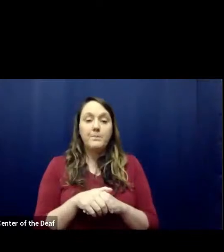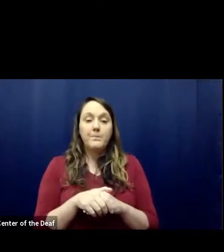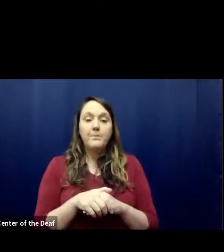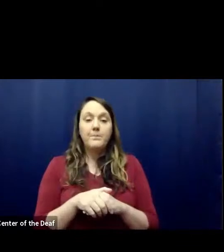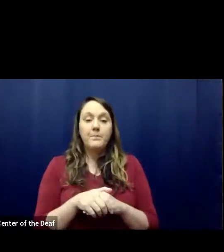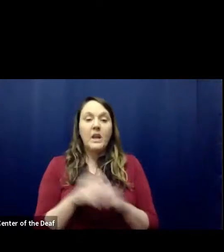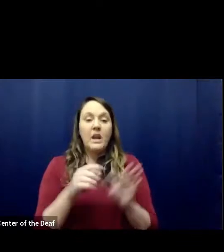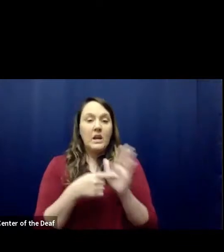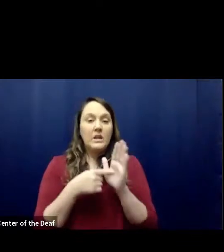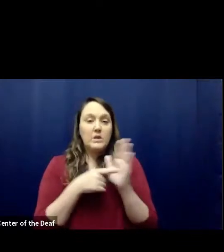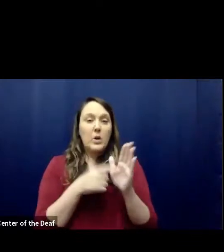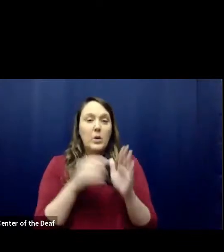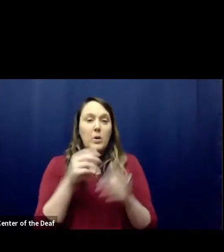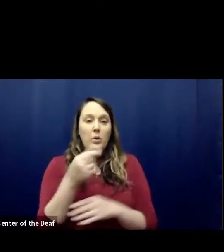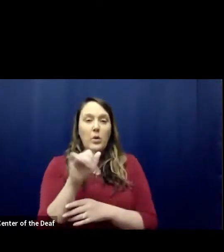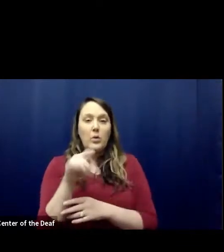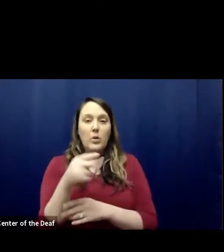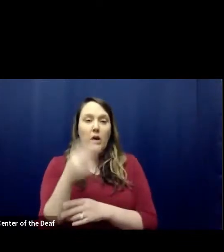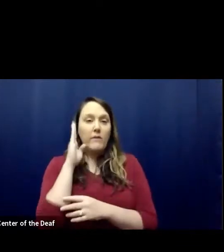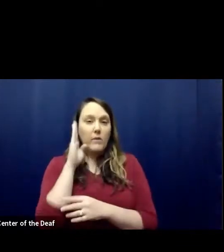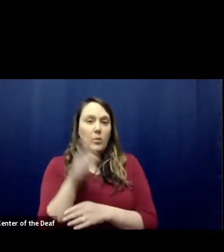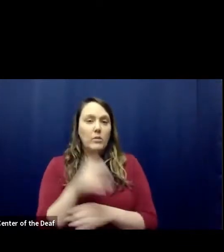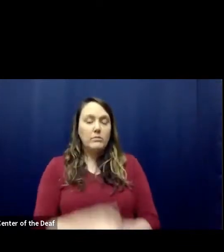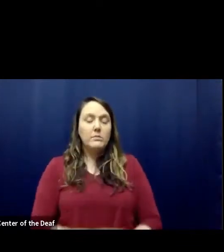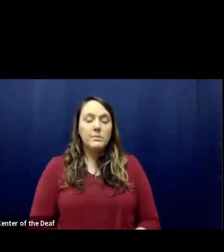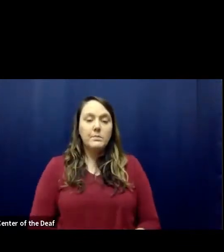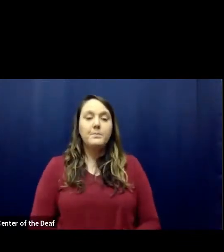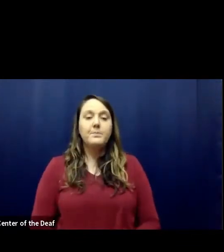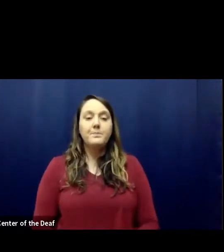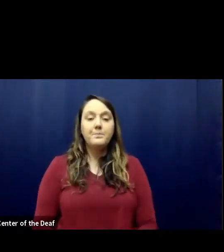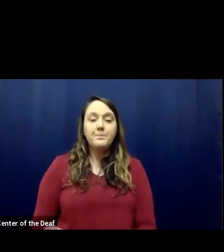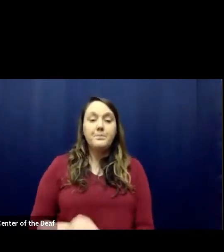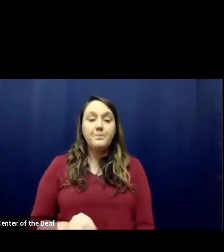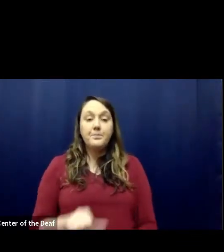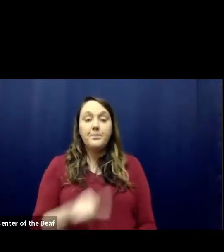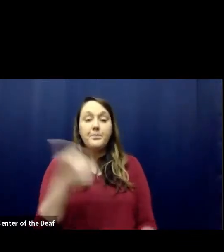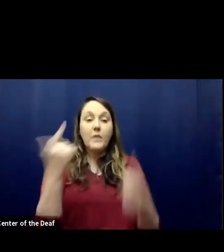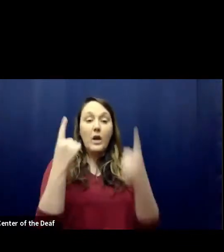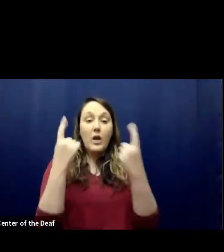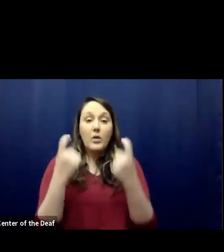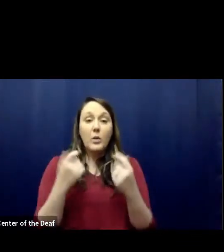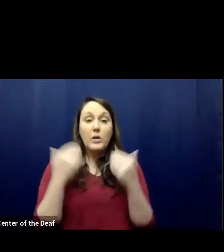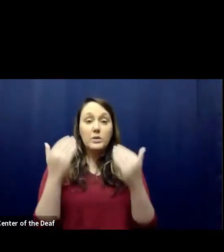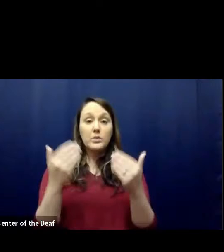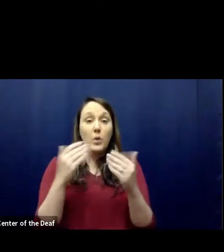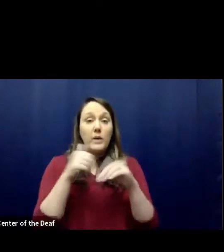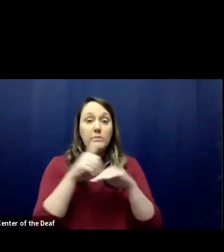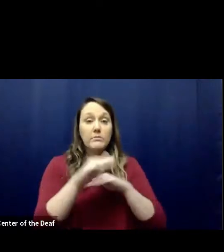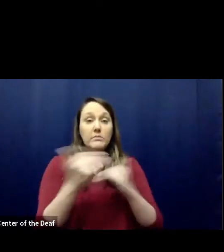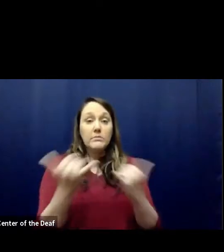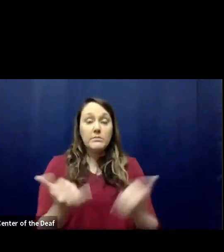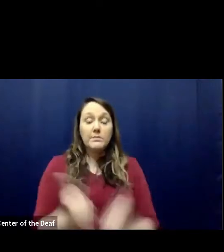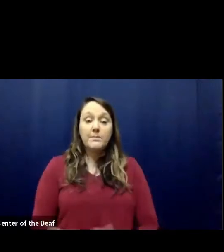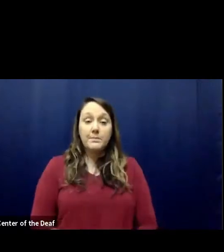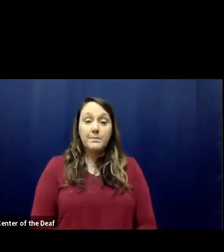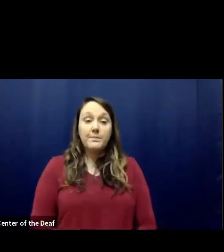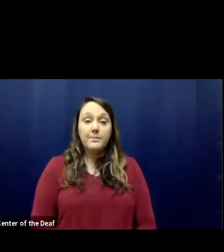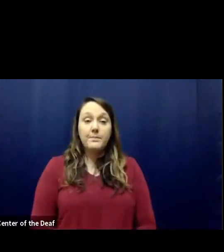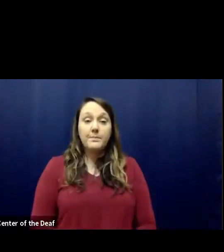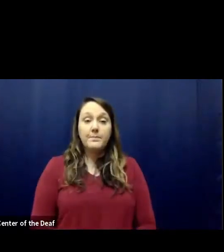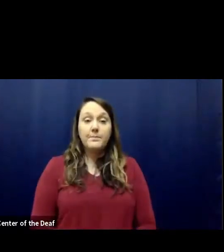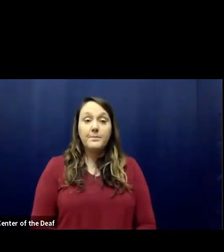graph with us as a Sure. email attachment? Yep. We will. Any other questions? Please go ahead and submit them now.